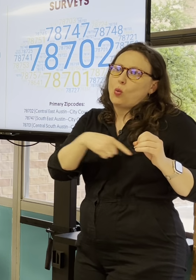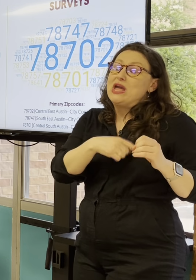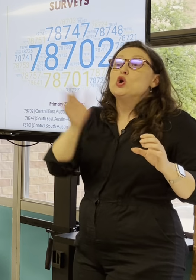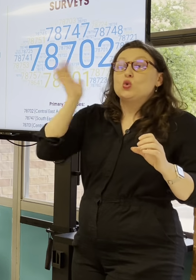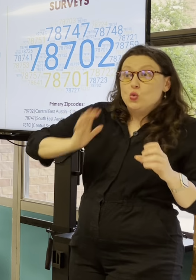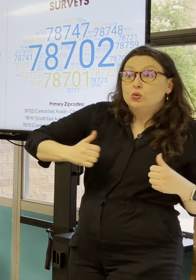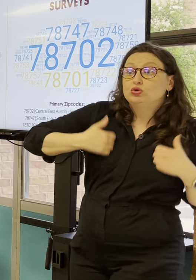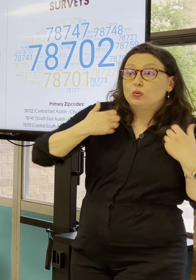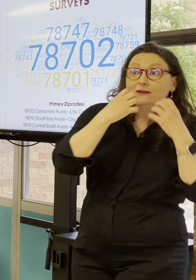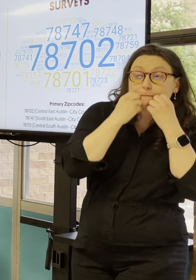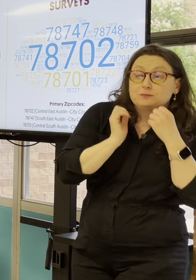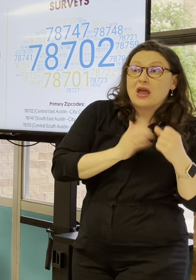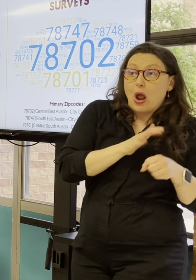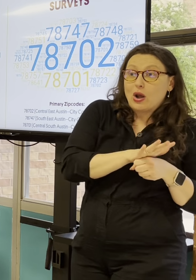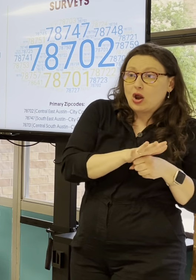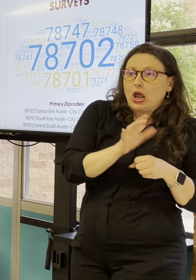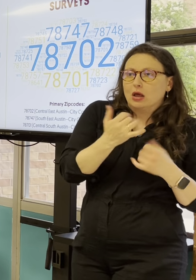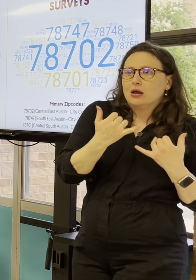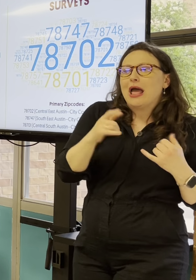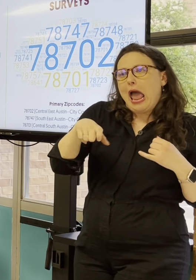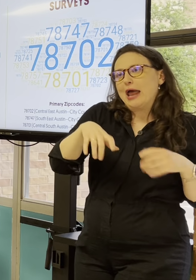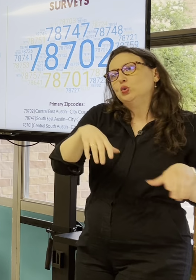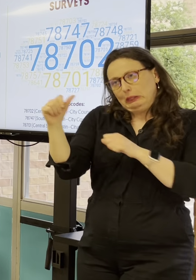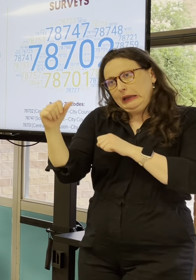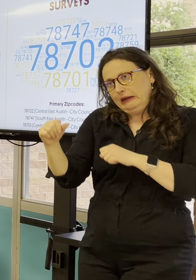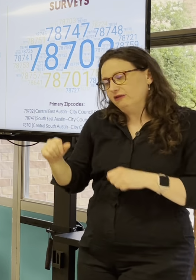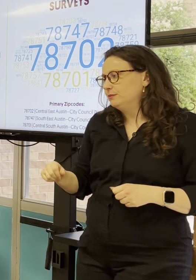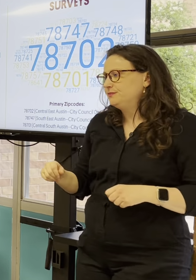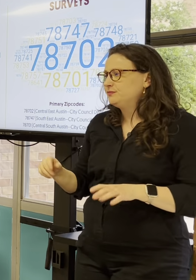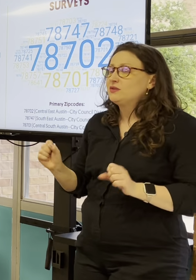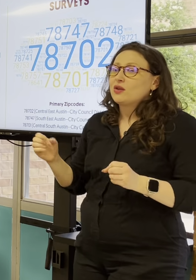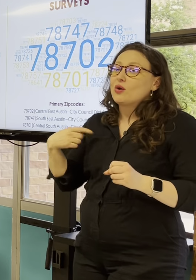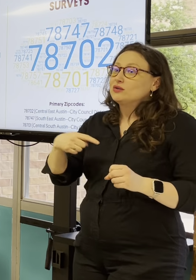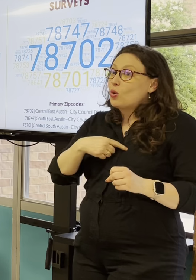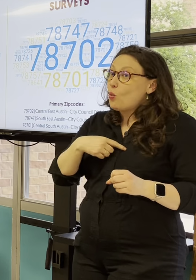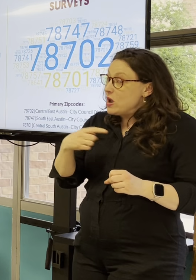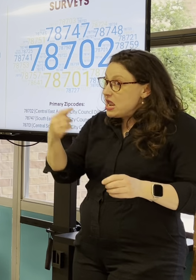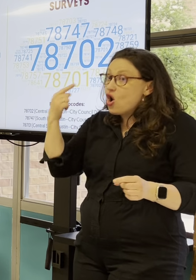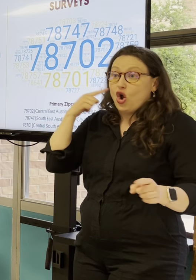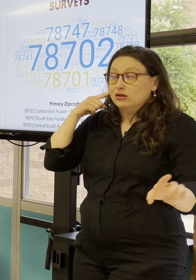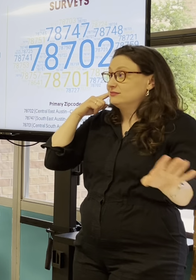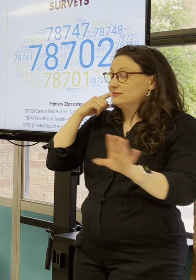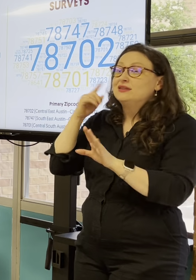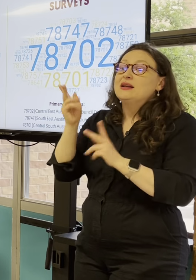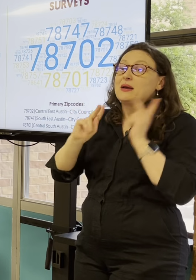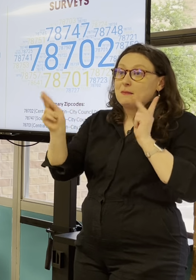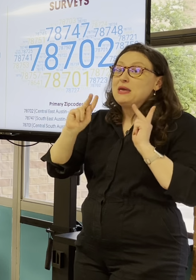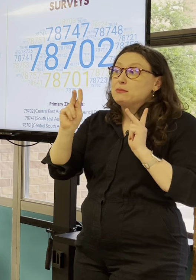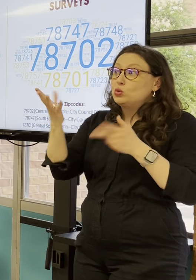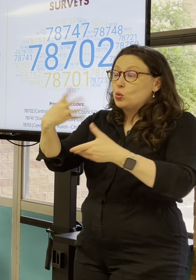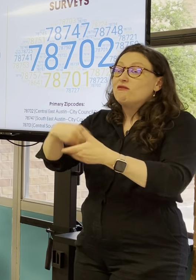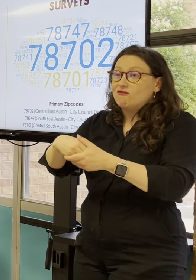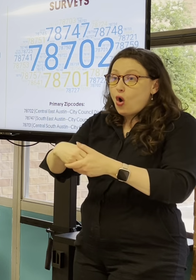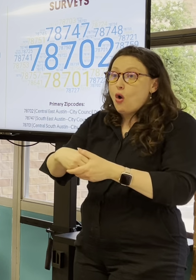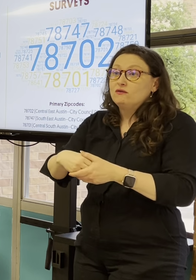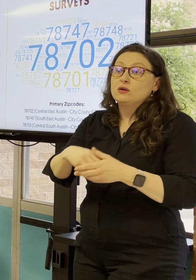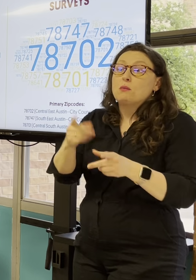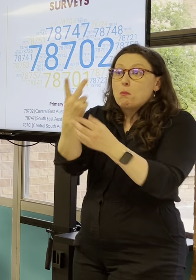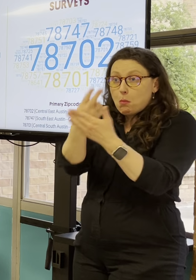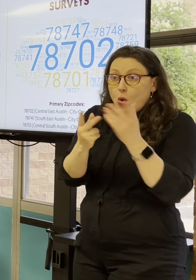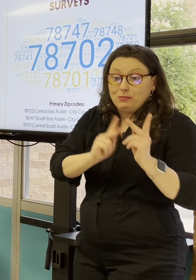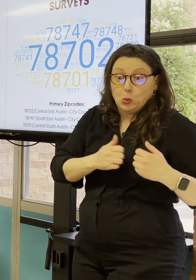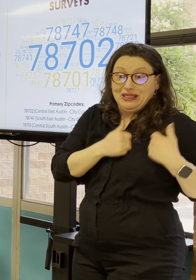this is something we took into effect. We want you to know that the voices of the individuals that have participated in this project